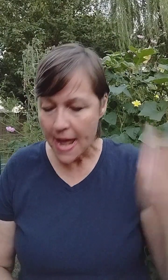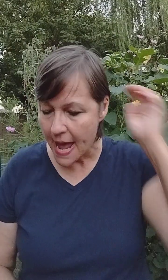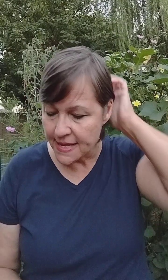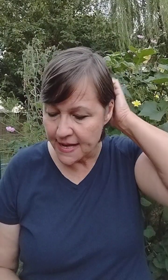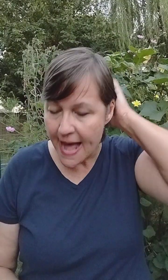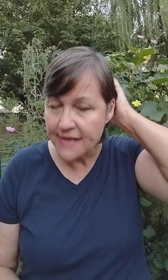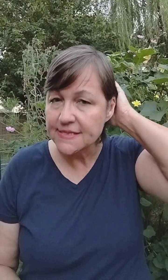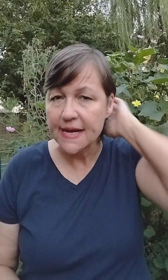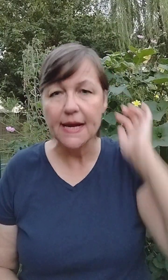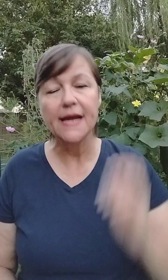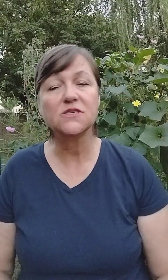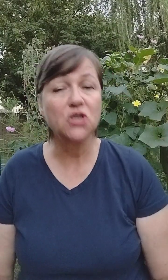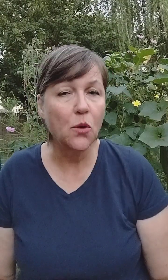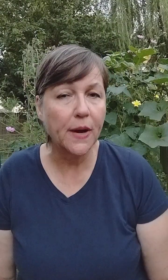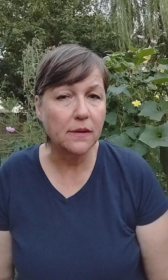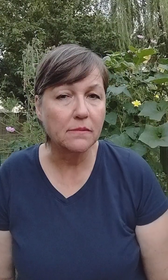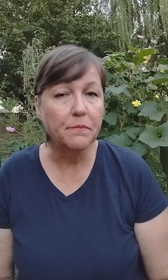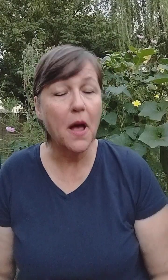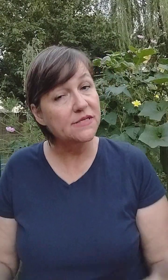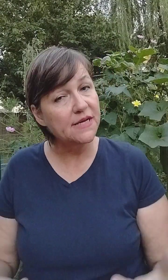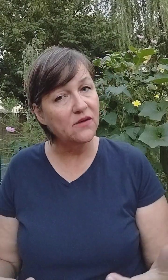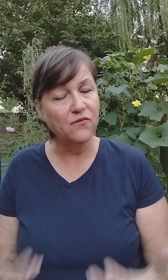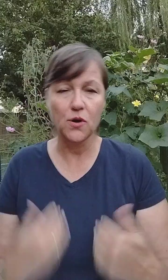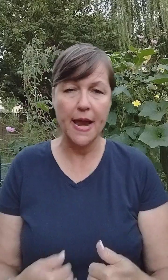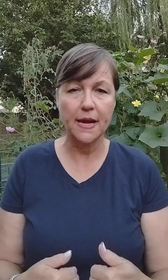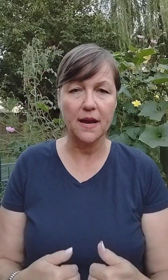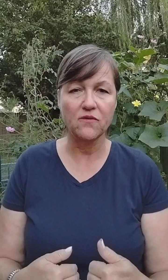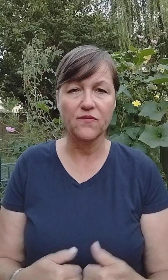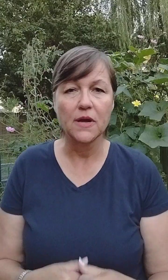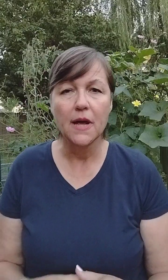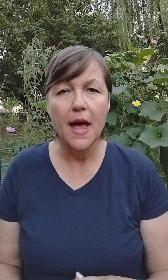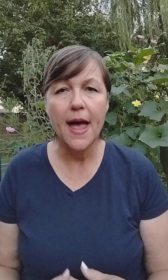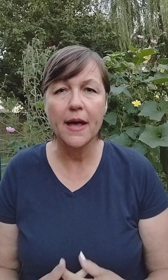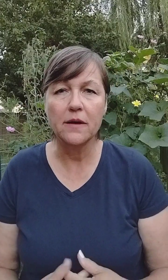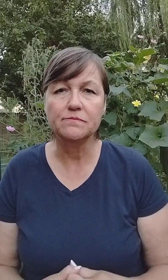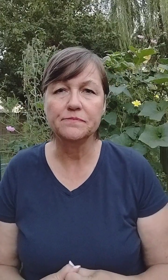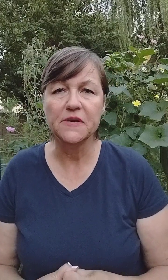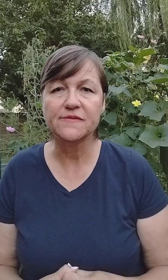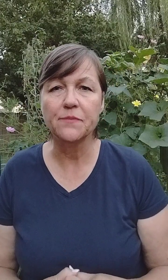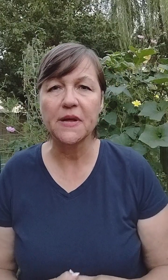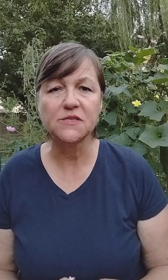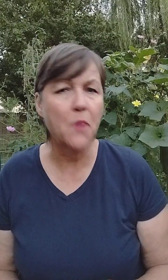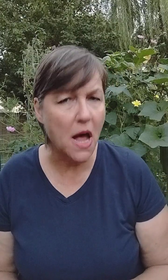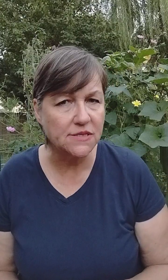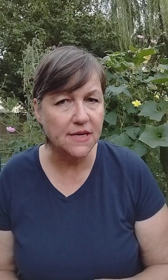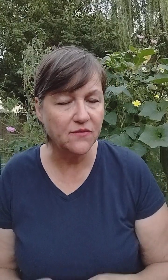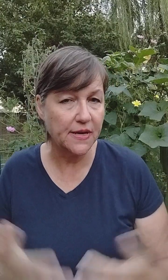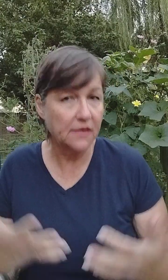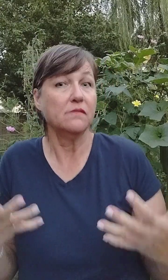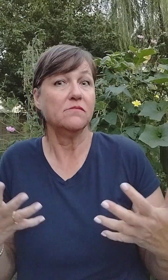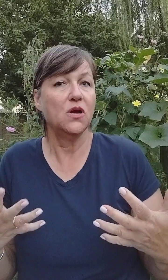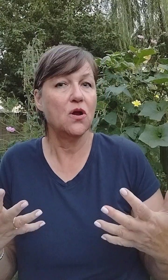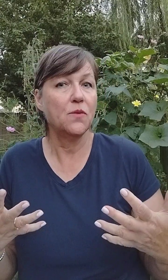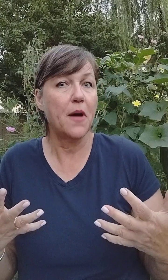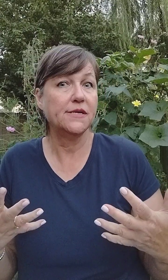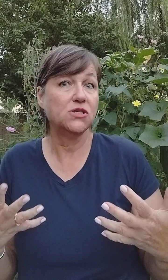then the last thing is showing positive or negative. If something is positive, then, your body shows